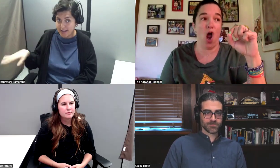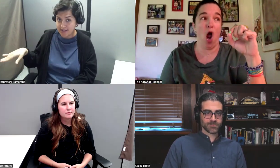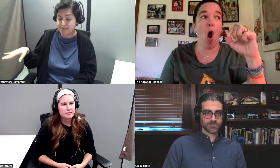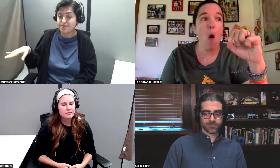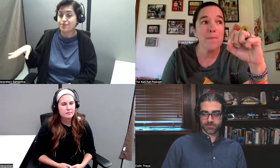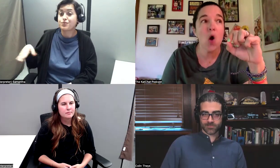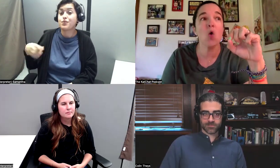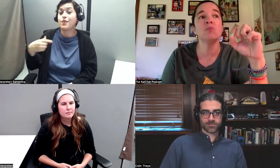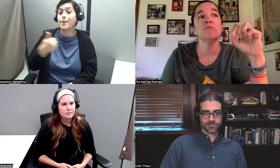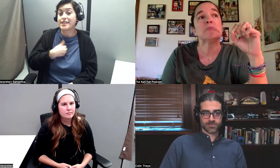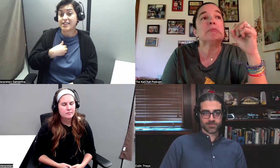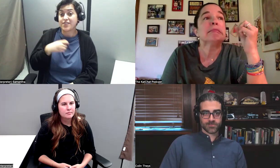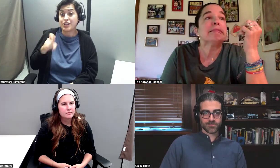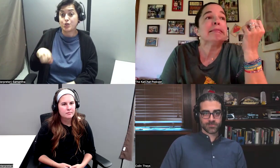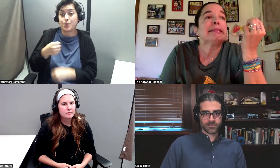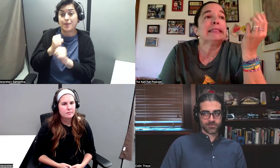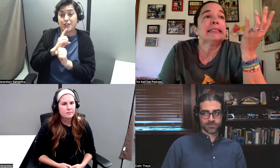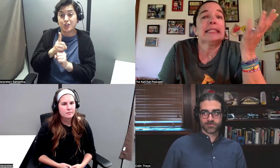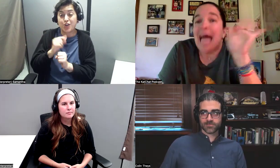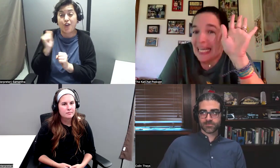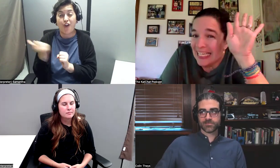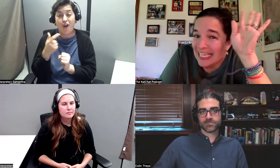YouTube almost